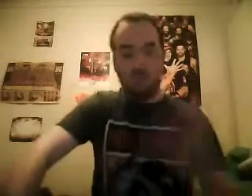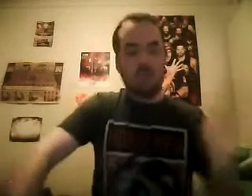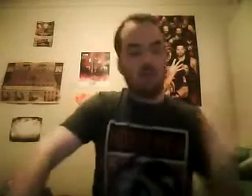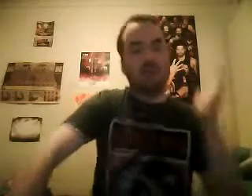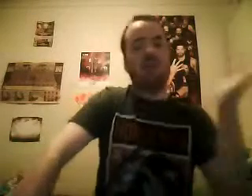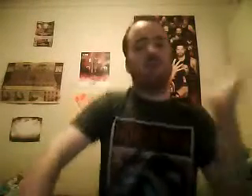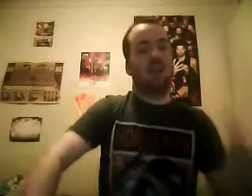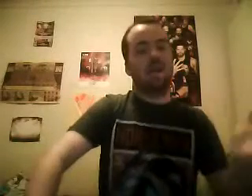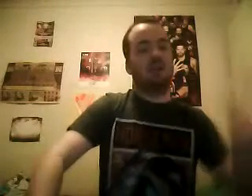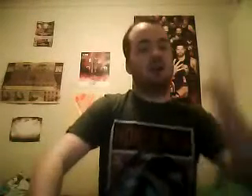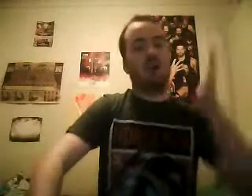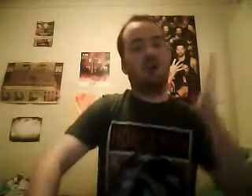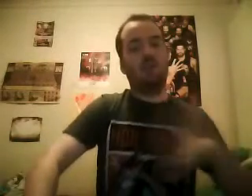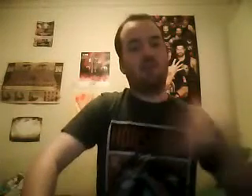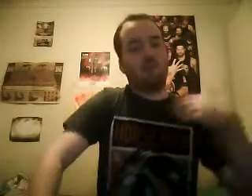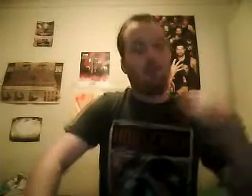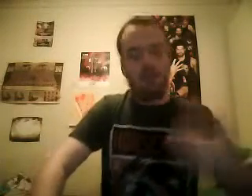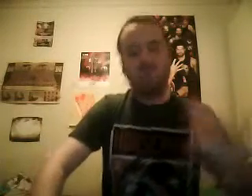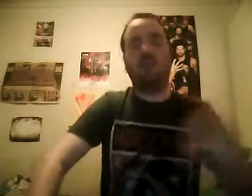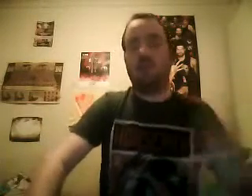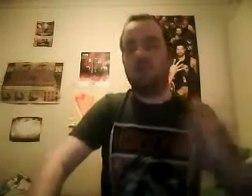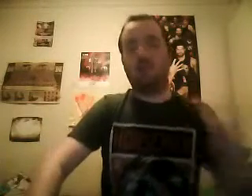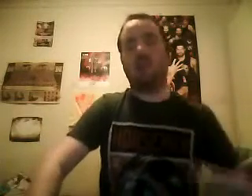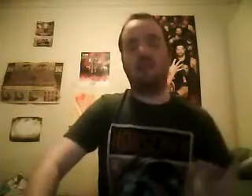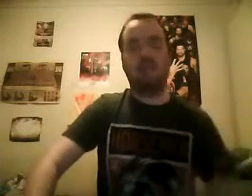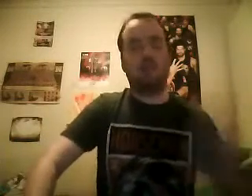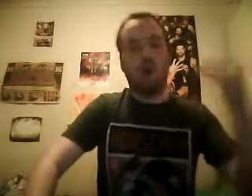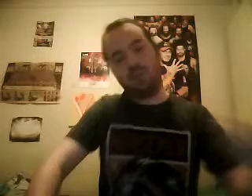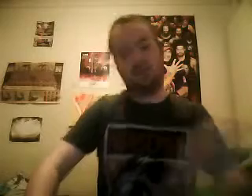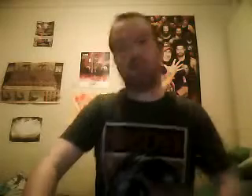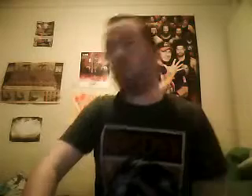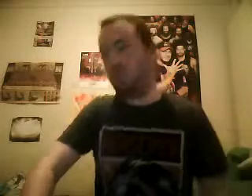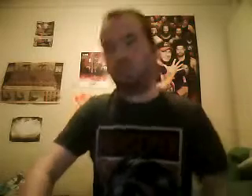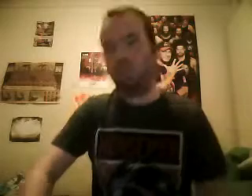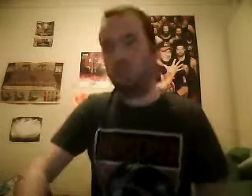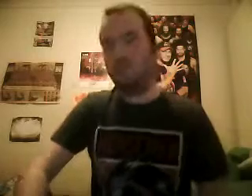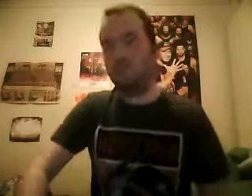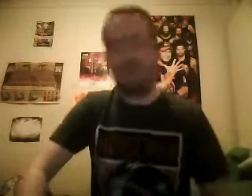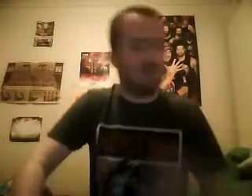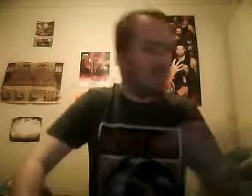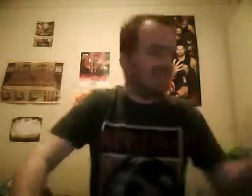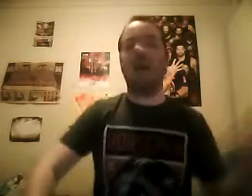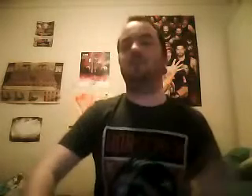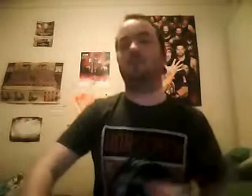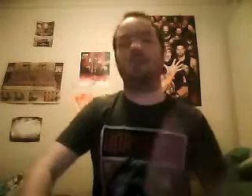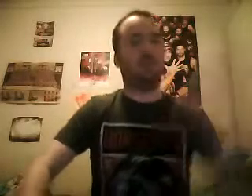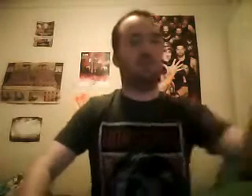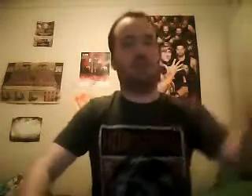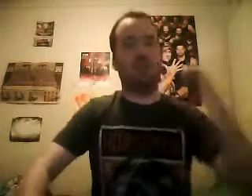I'm not a big fan of the WWE champion opening the show. This tends to happen a lot when I play